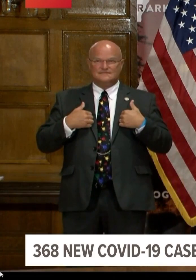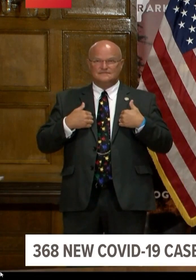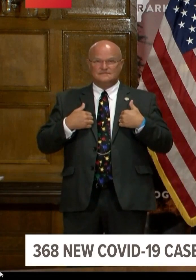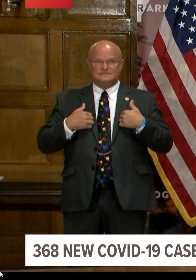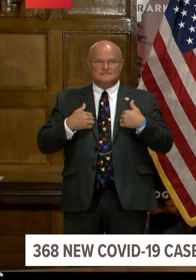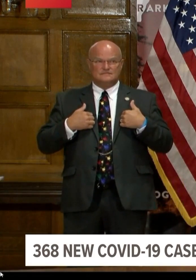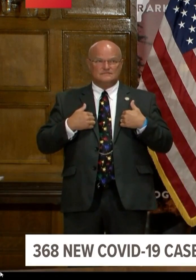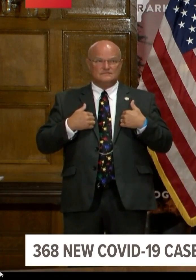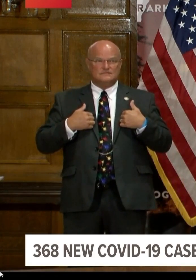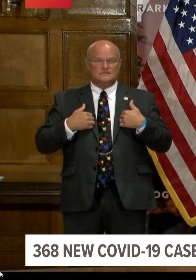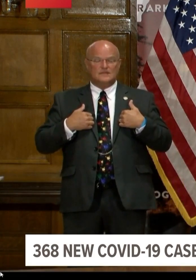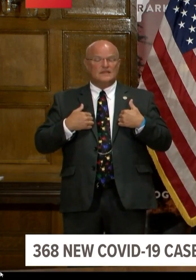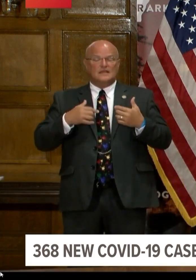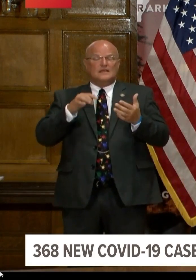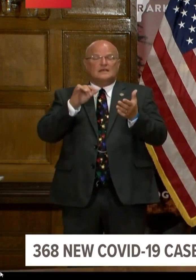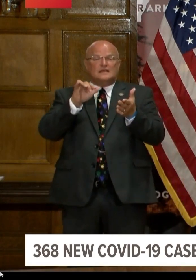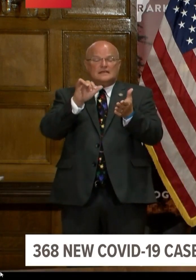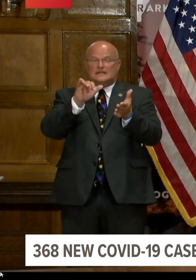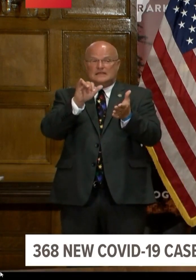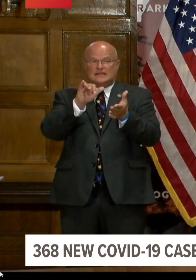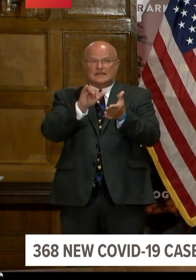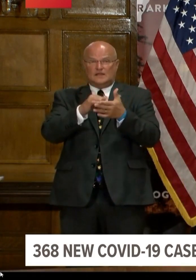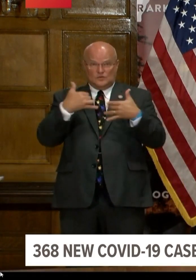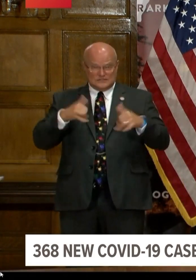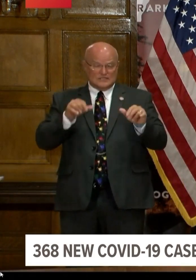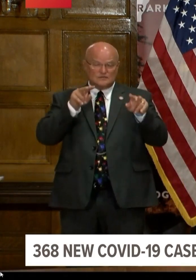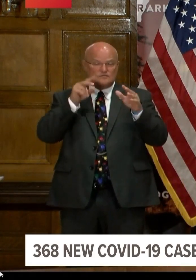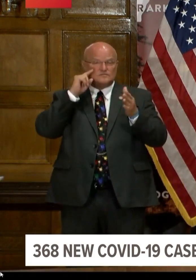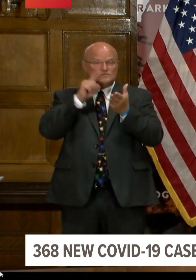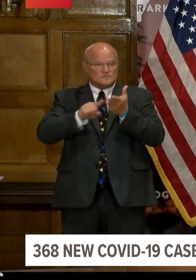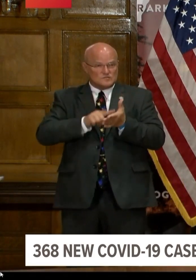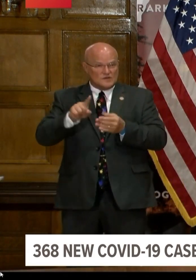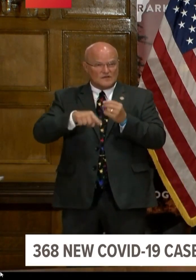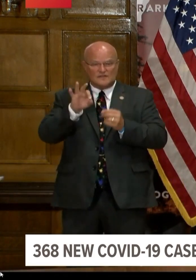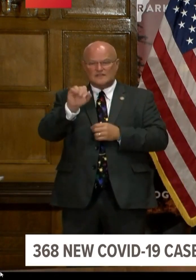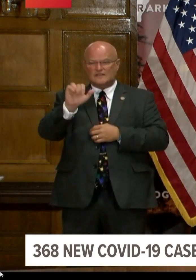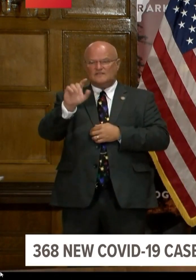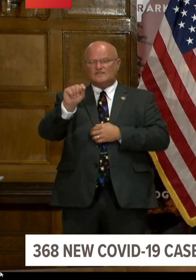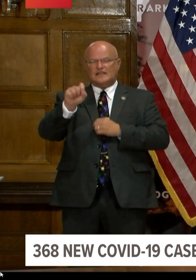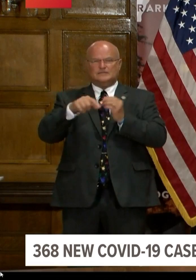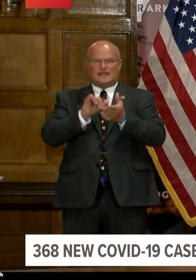So that is, we're still looking into the facts of that.